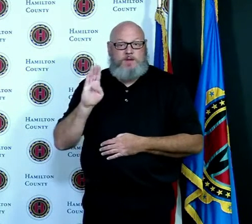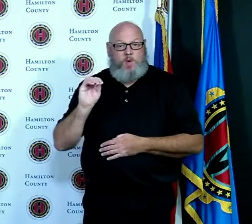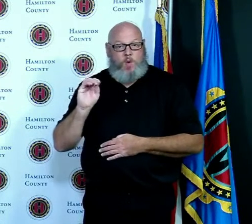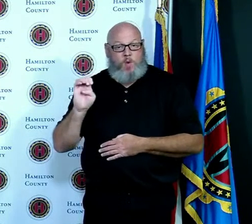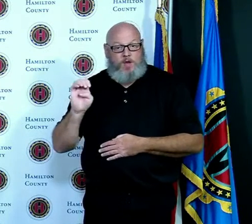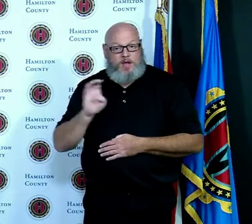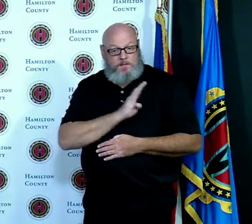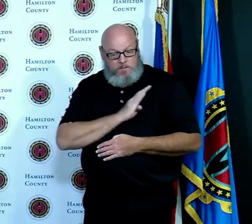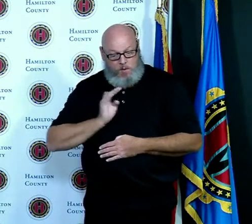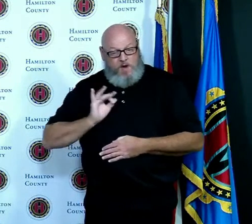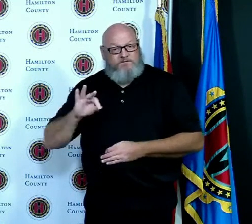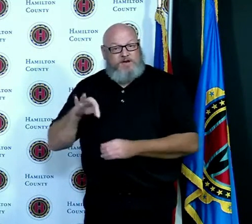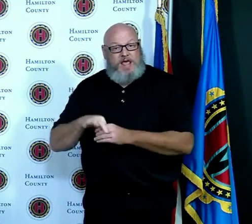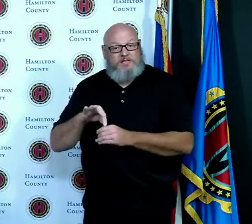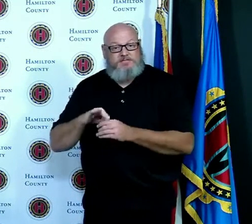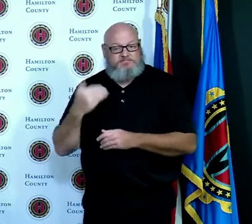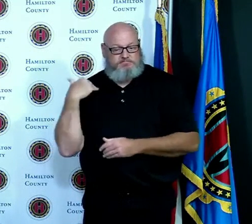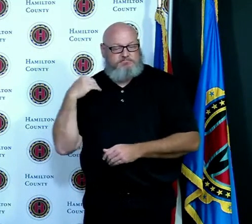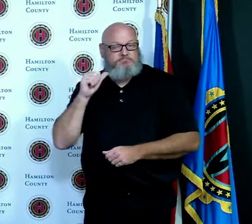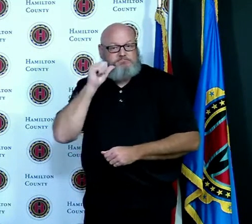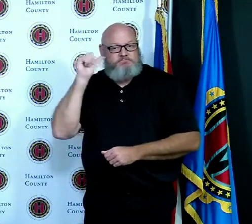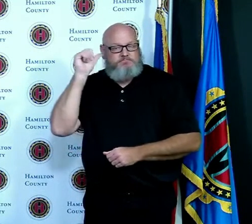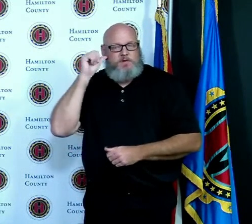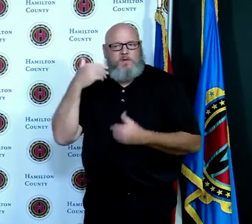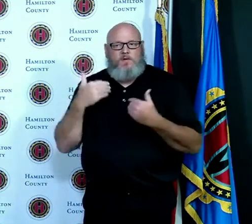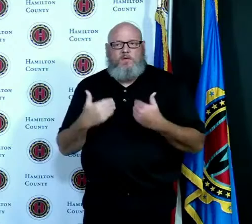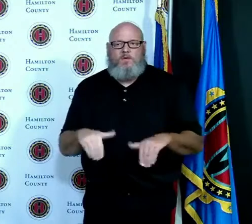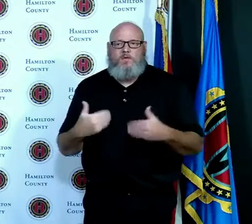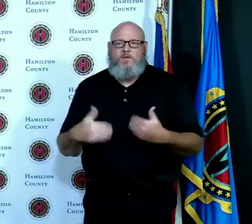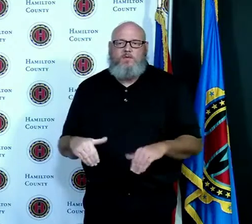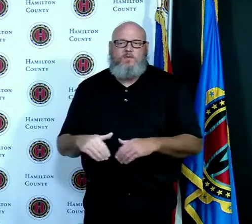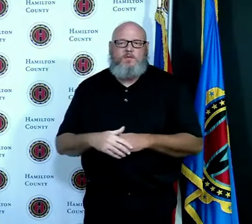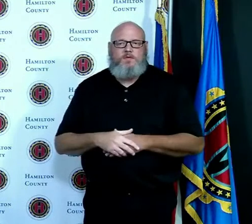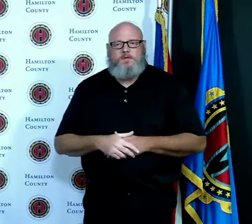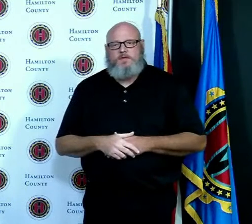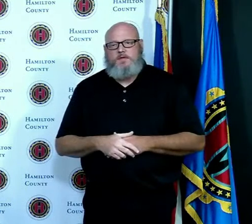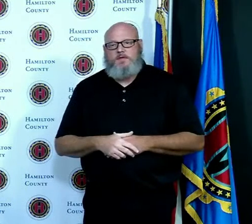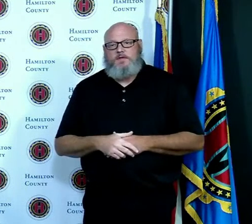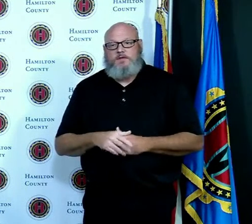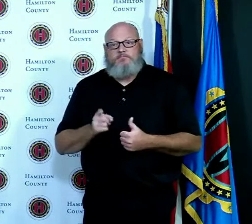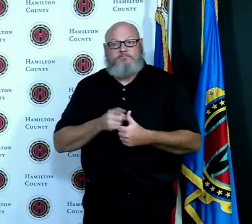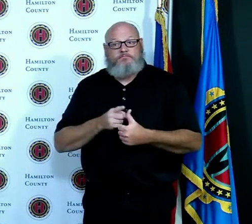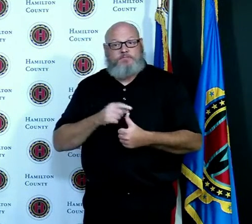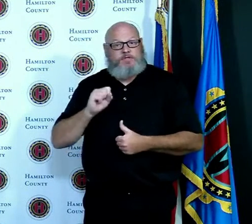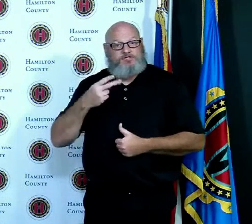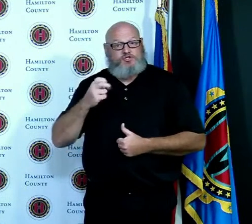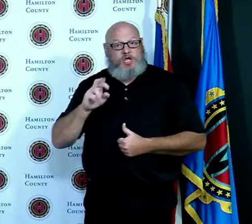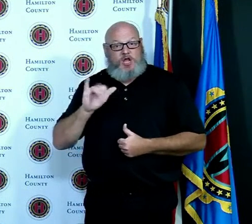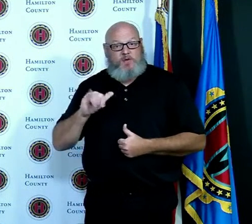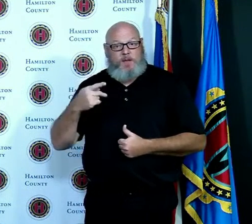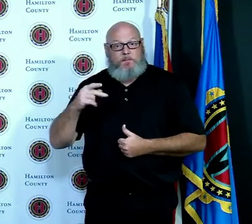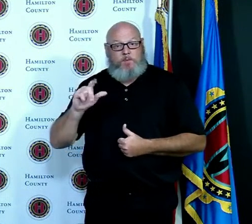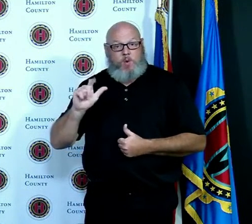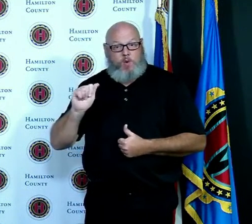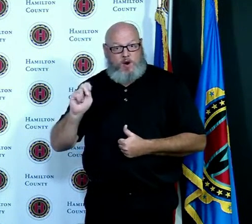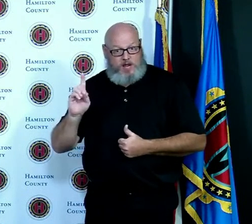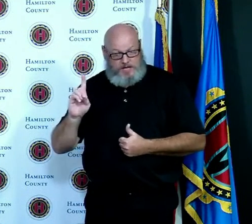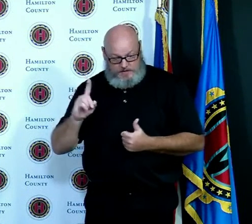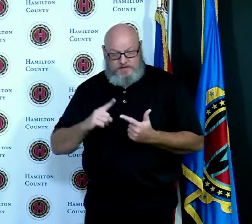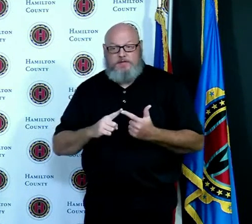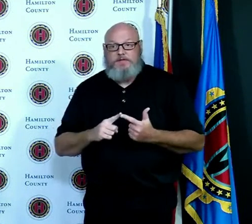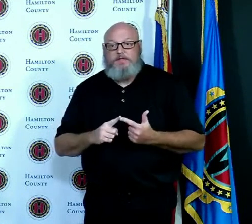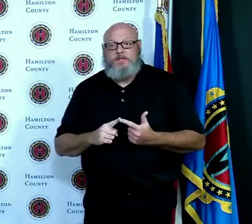the director, and the assistant director, Sally Crissell, along with the board members, including Gwen McFarland, the chair, and